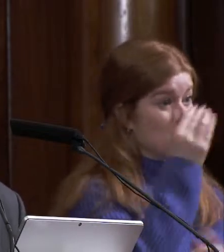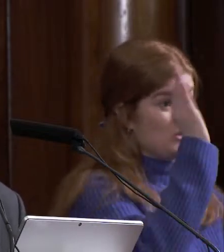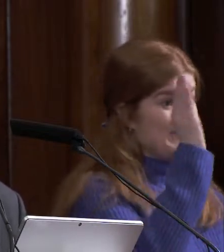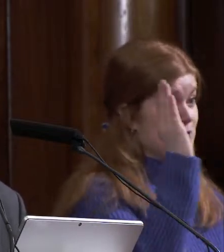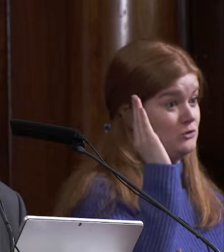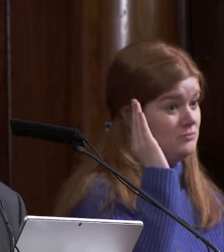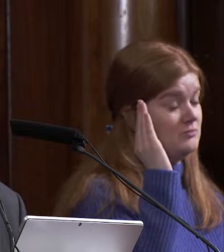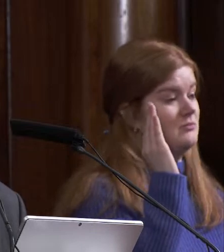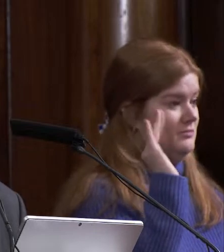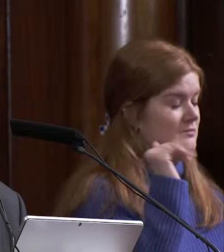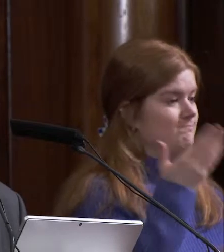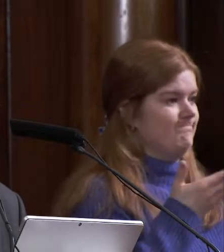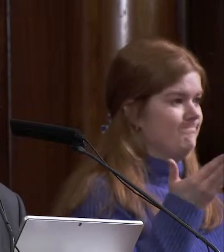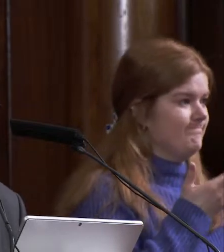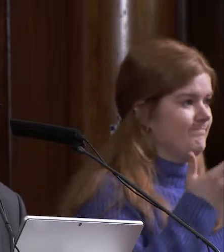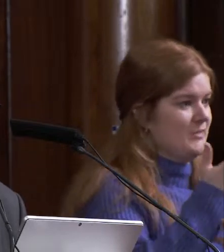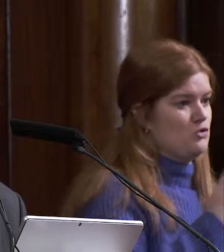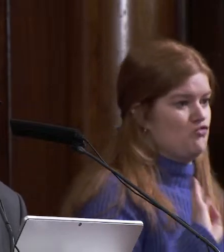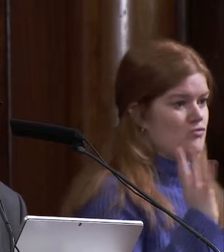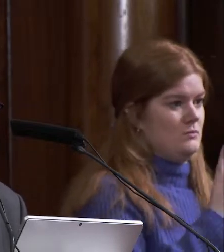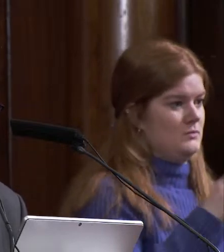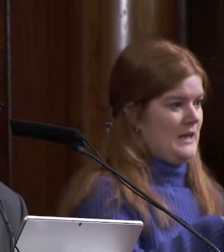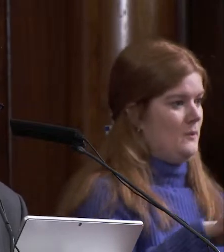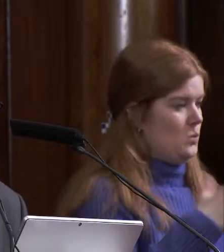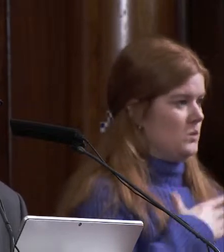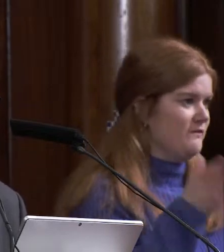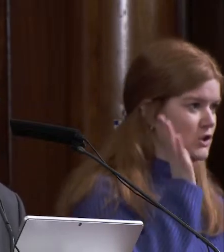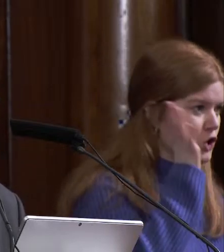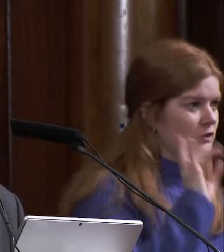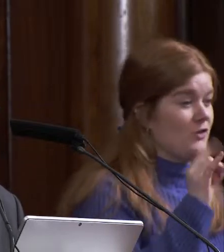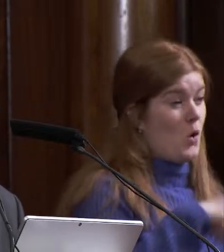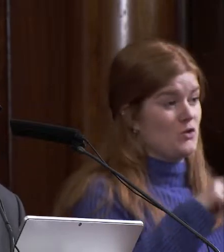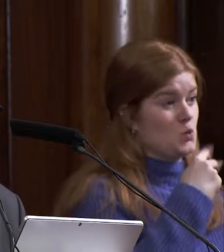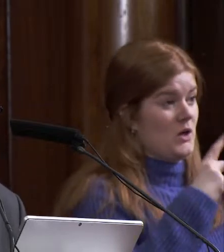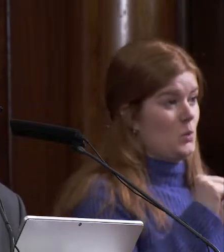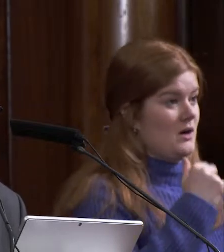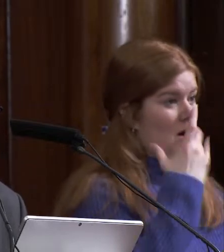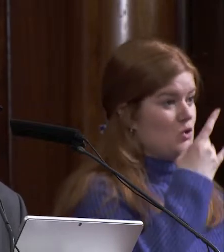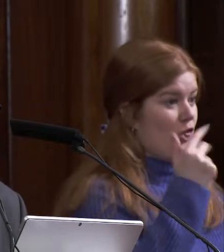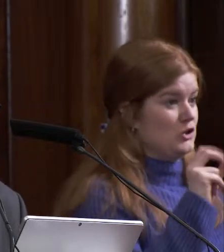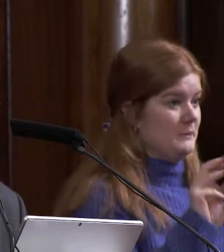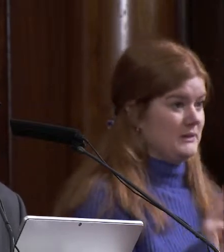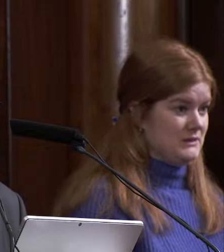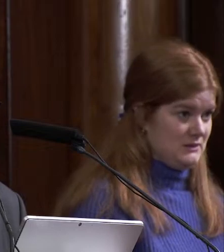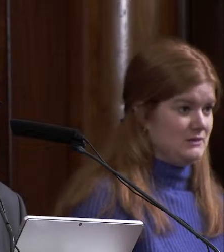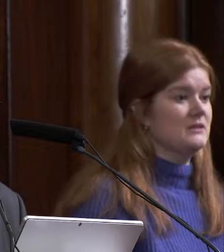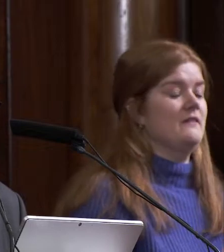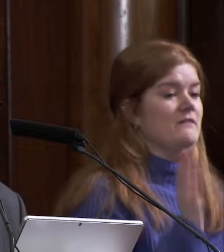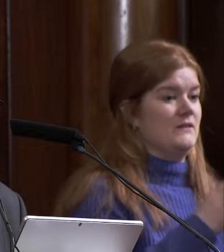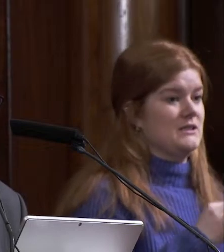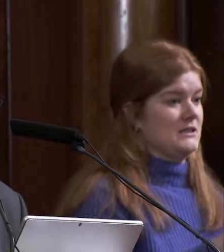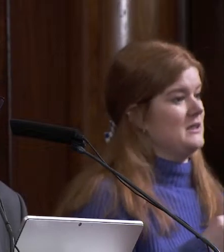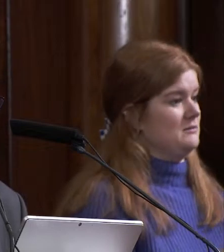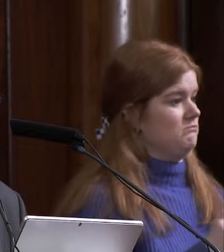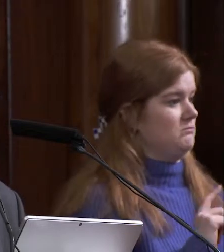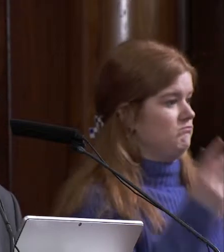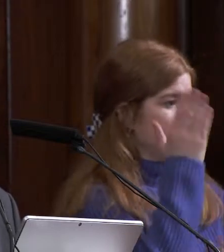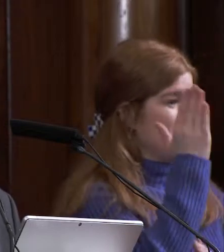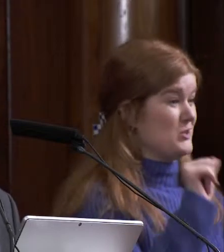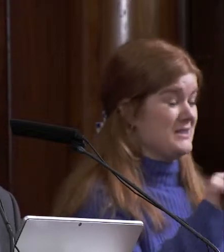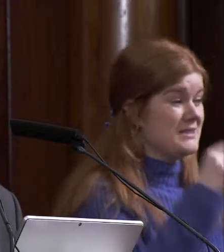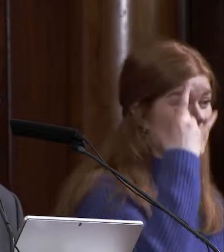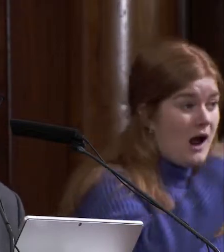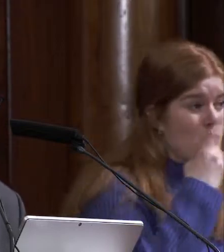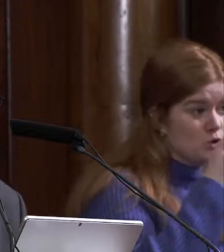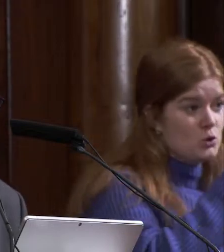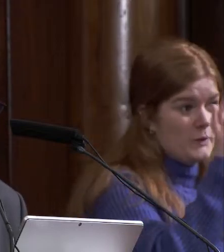presentations. They discussed in roundtable discussions what they heard for 21 hours and 30 minutes. They engaged speakers in 6